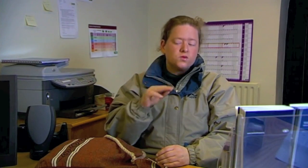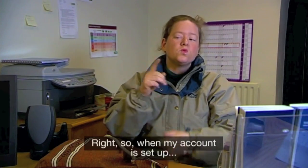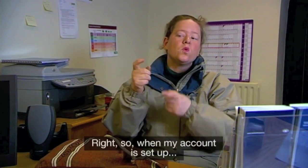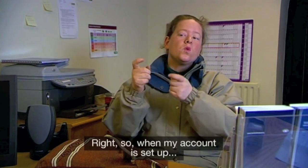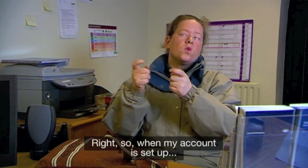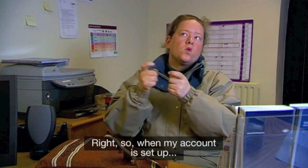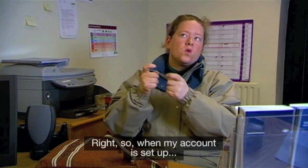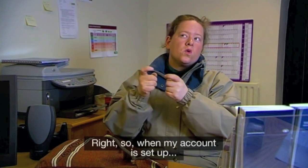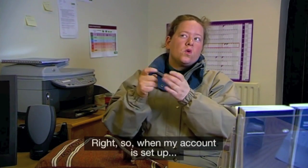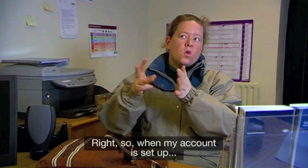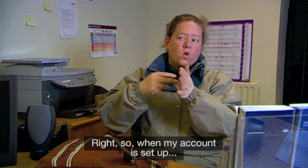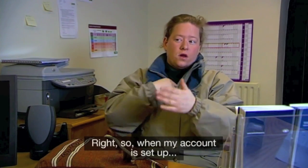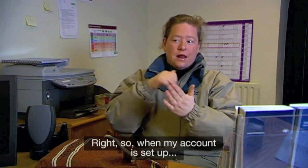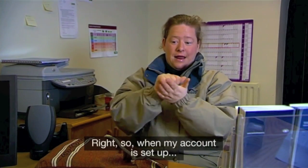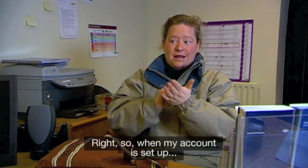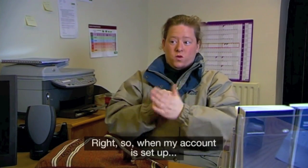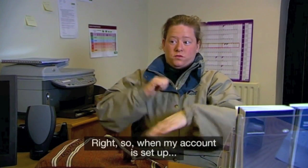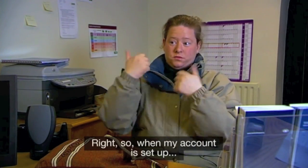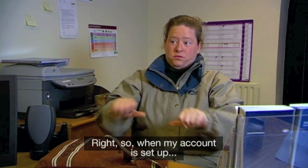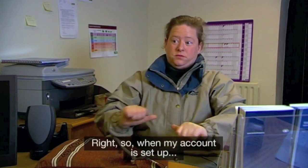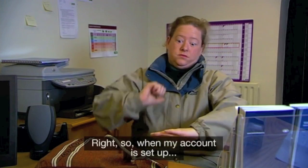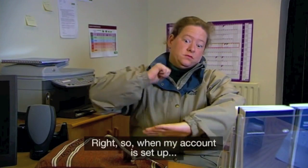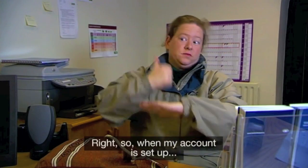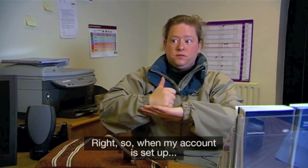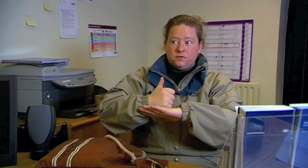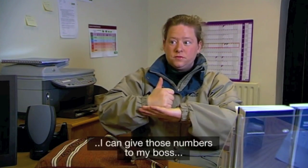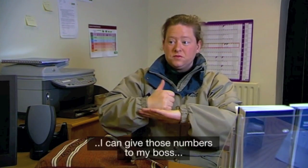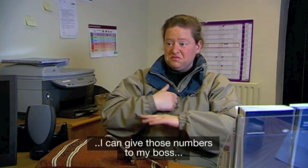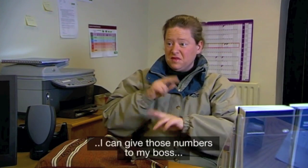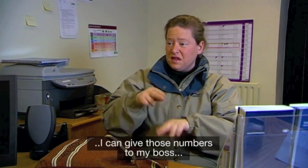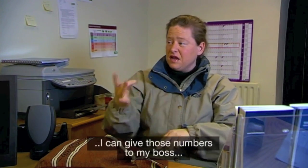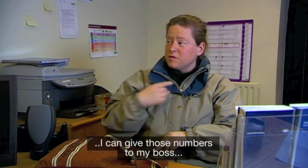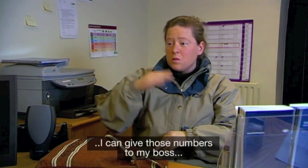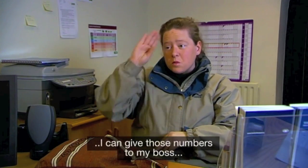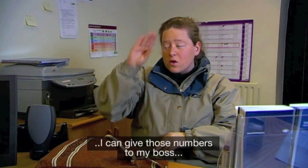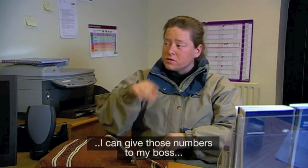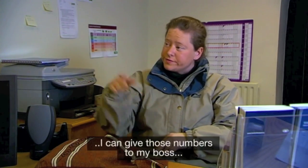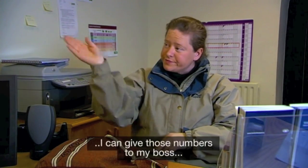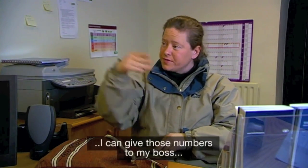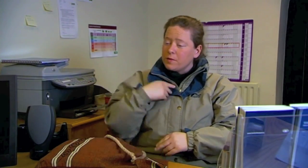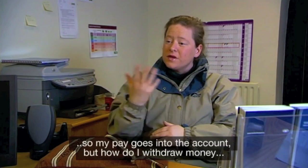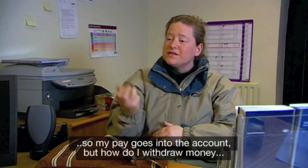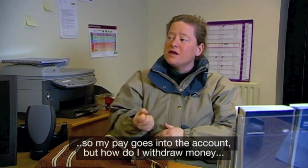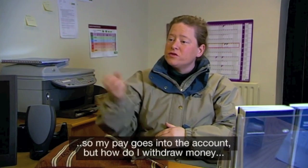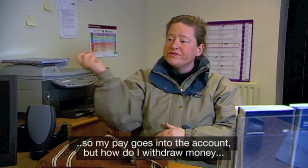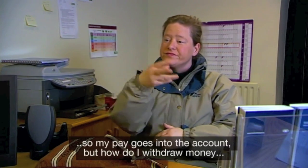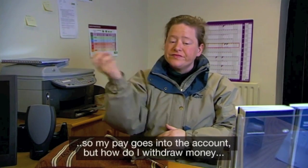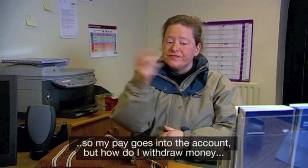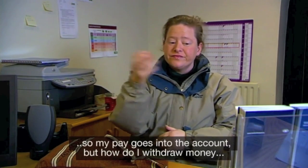Right. So when my account is set up, I can give those numbers to my boss so my pay goes into the